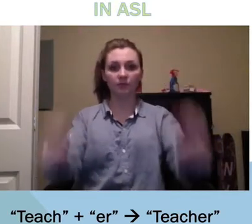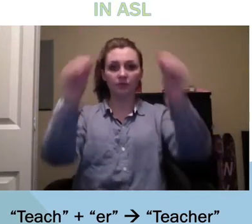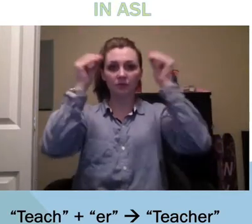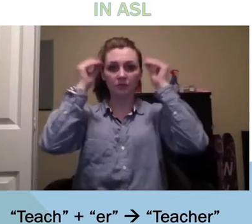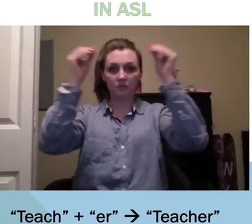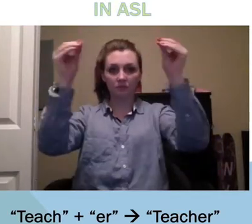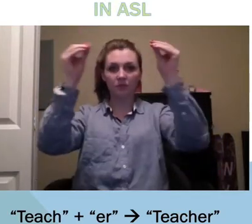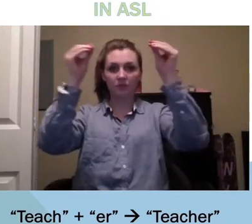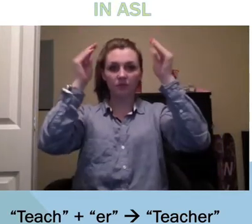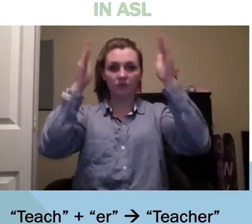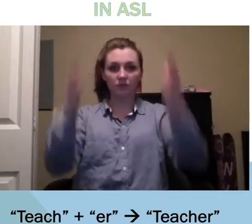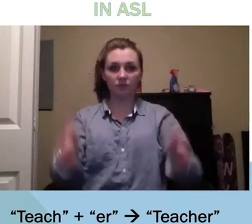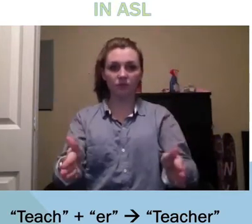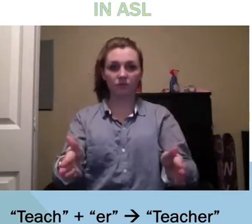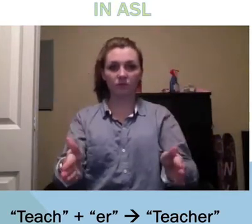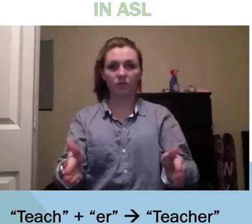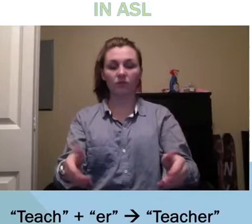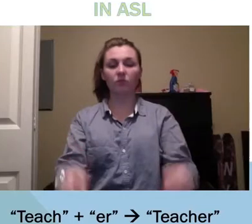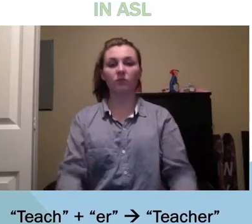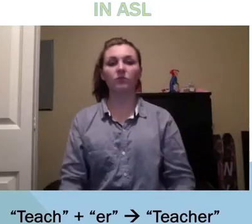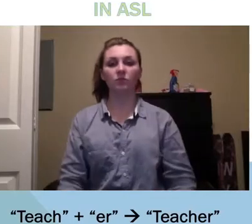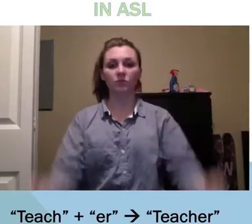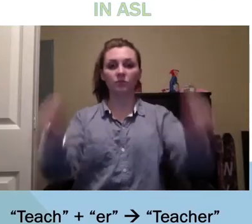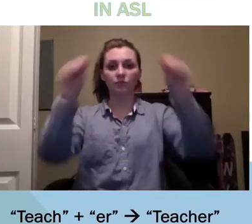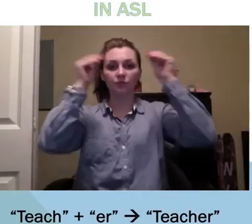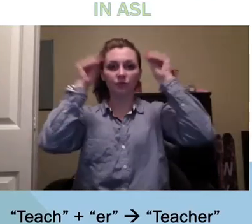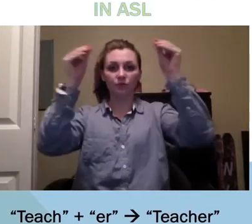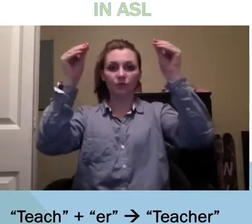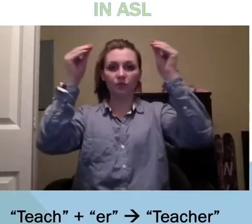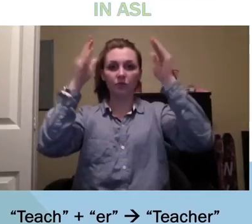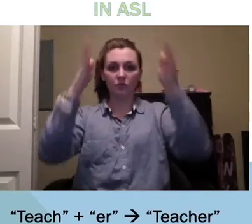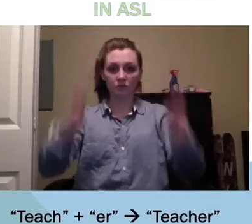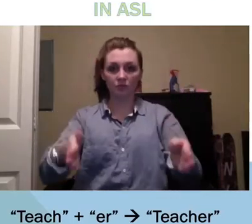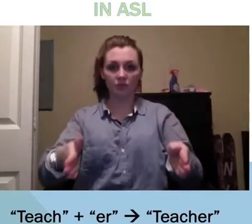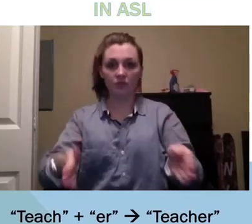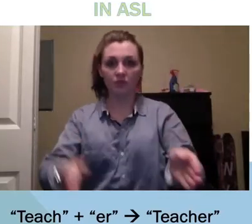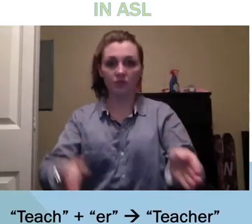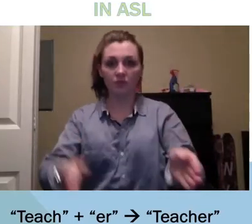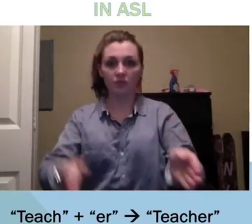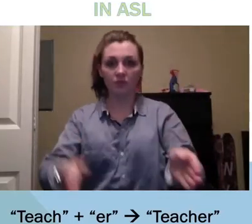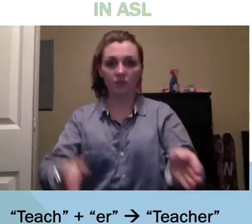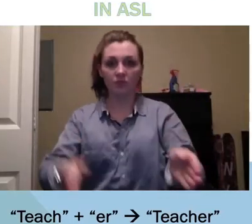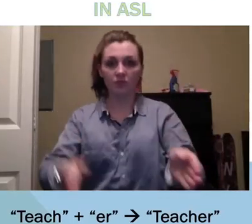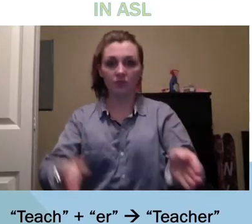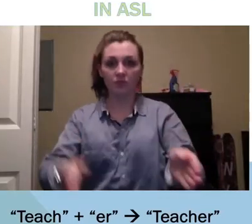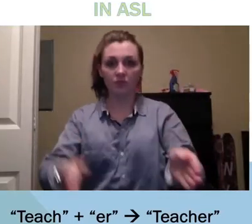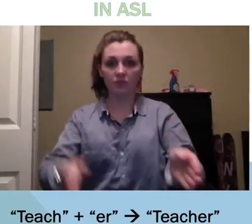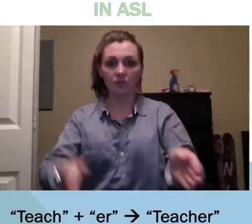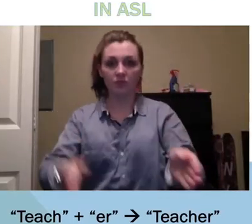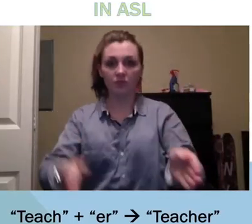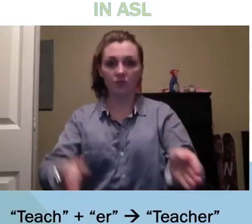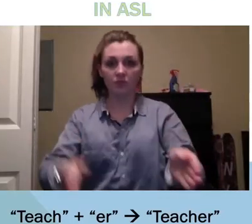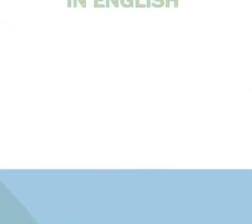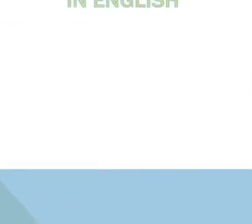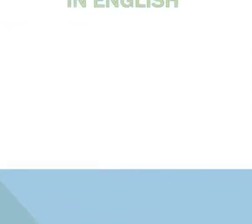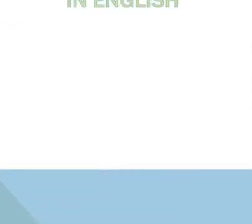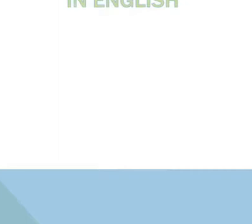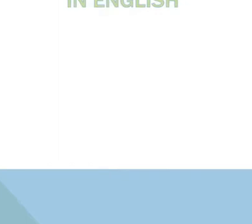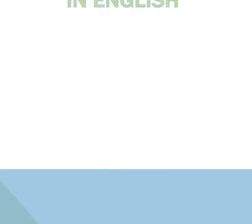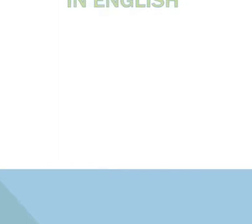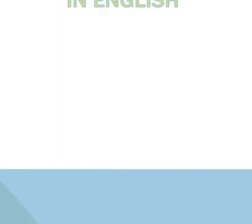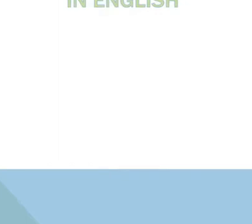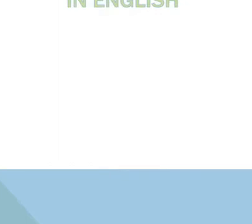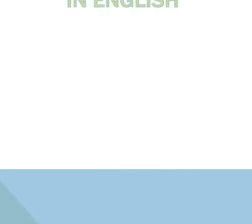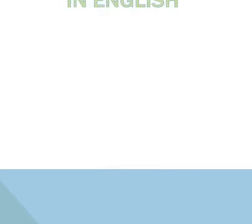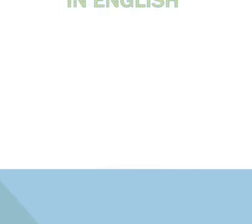distinguish meaning and morphemes which have meaning make up the two levels of duality of patterning in both English and ASL. It is